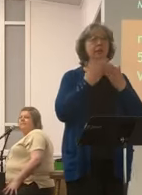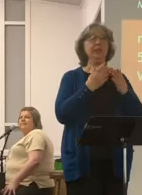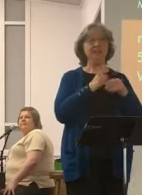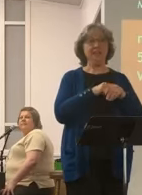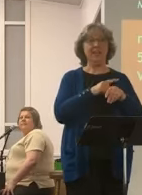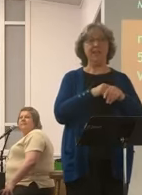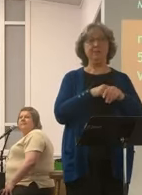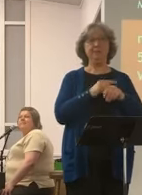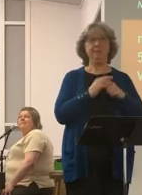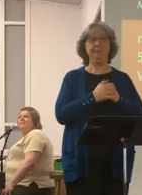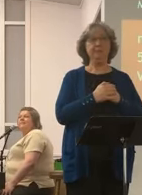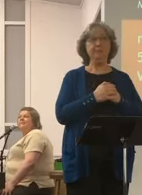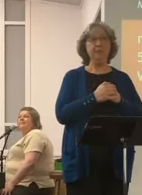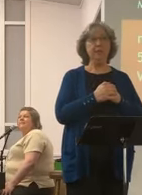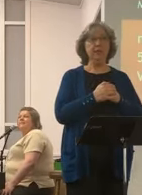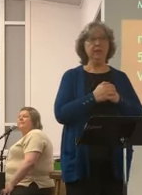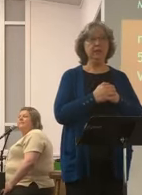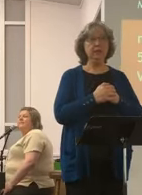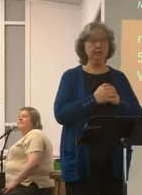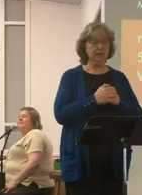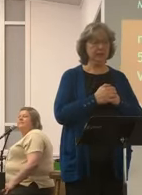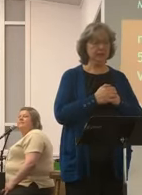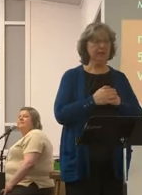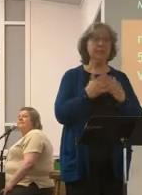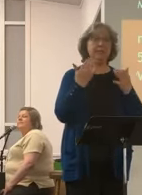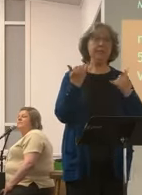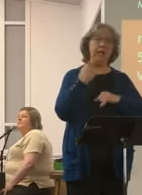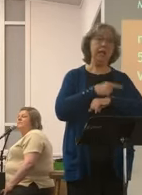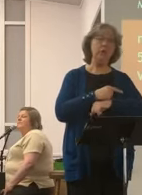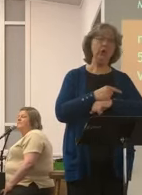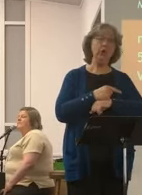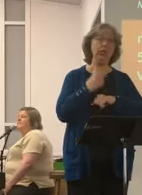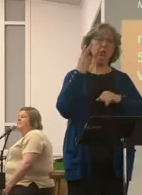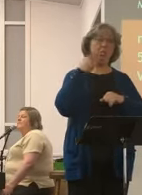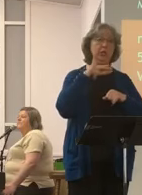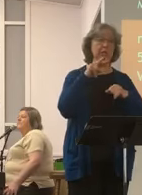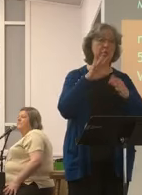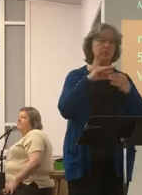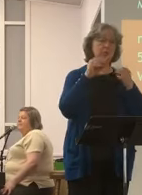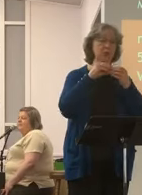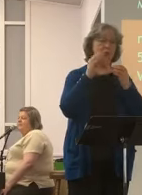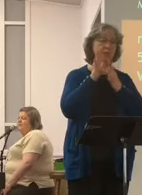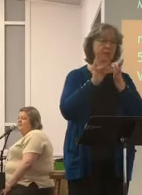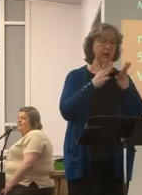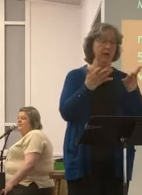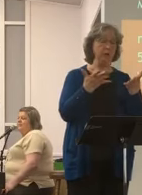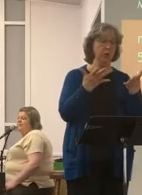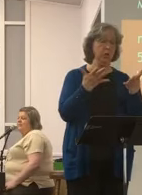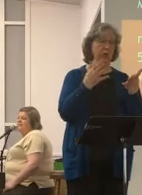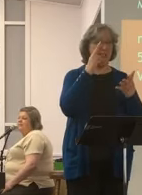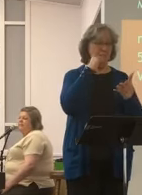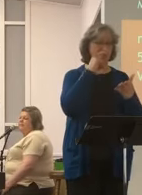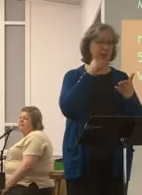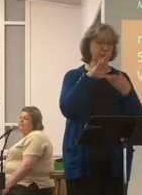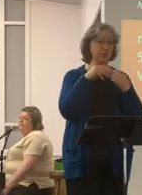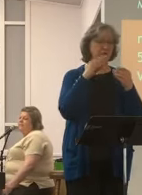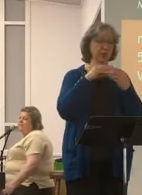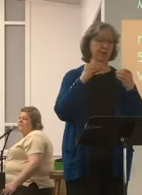time. Today we're going to be looking at a very famous story in the scriptures where it's a fun